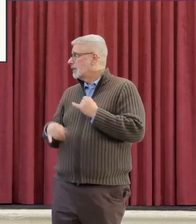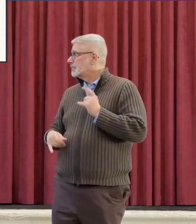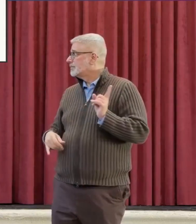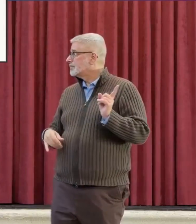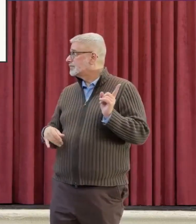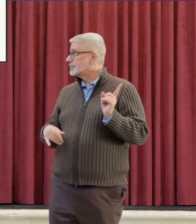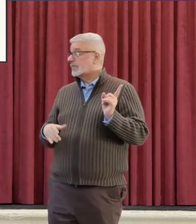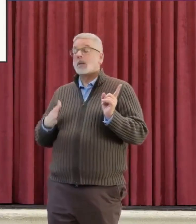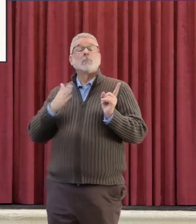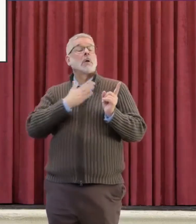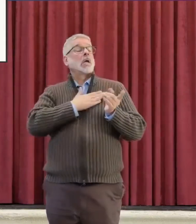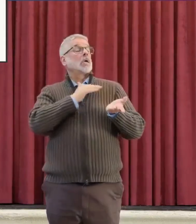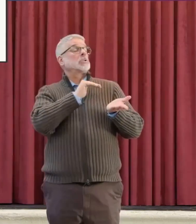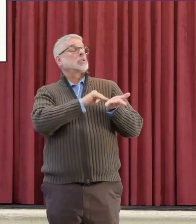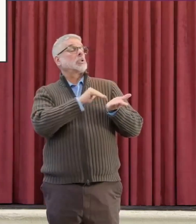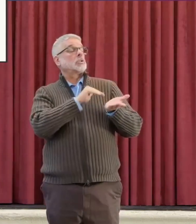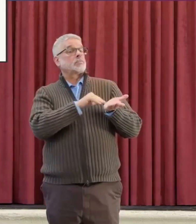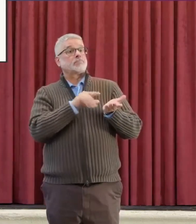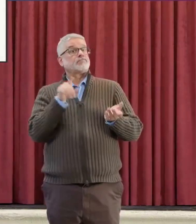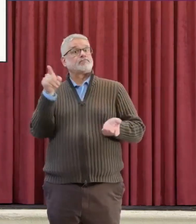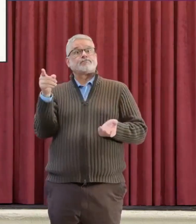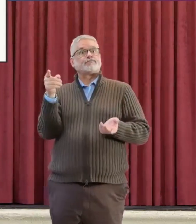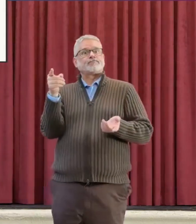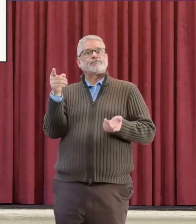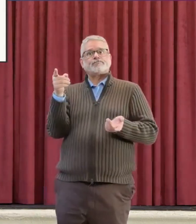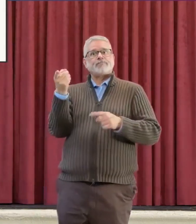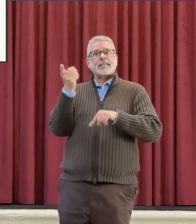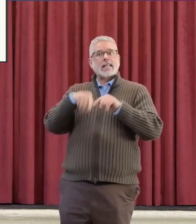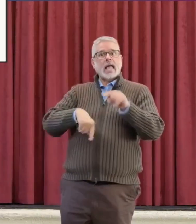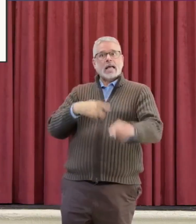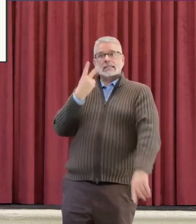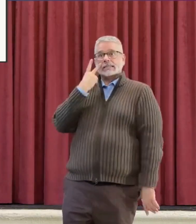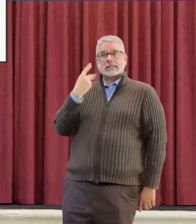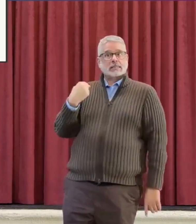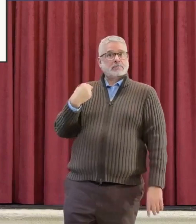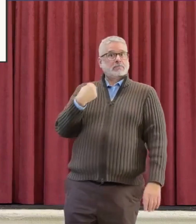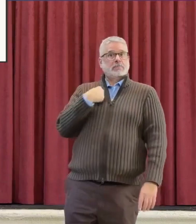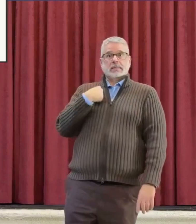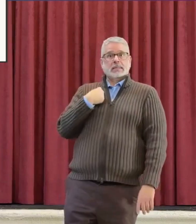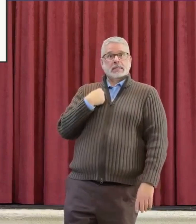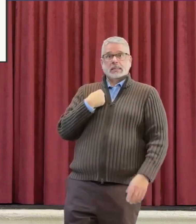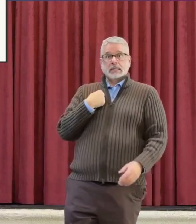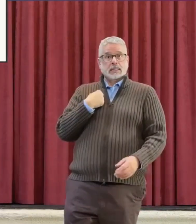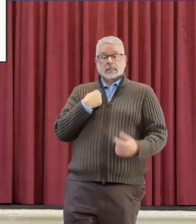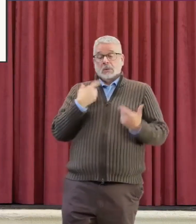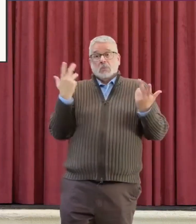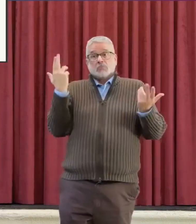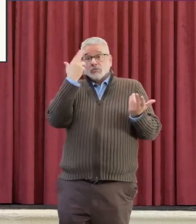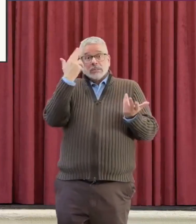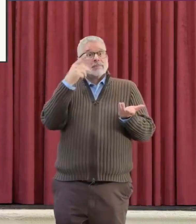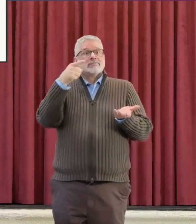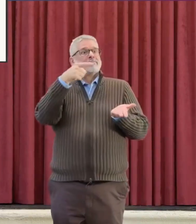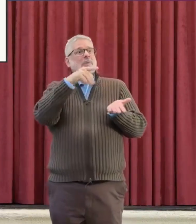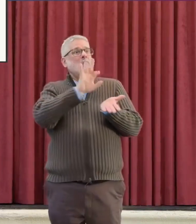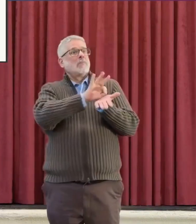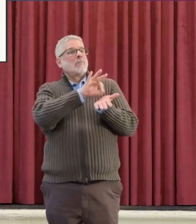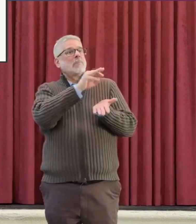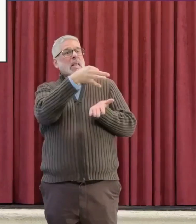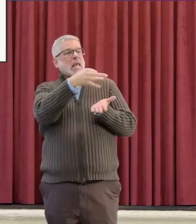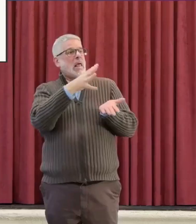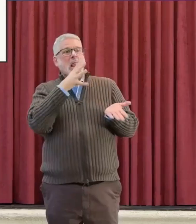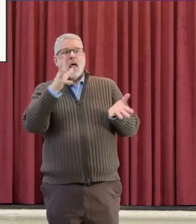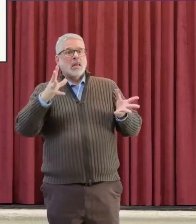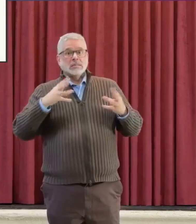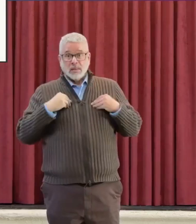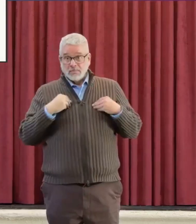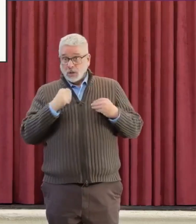question is, my doctor says that he cannot see me because he doesn't contract with my Medi-Cal health plan. Is